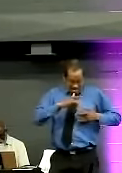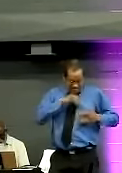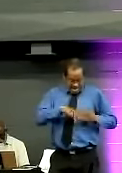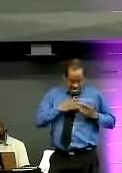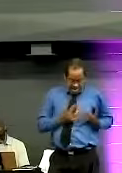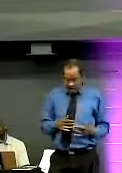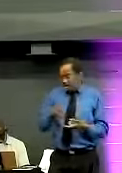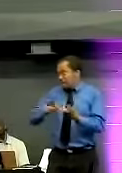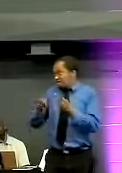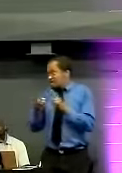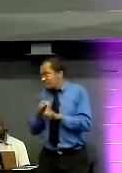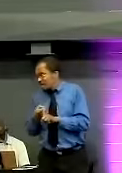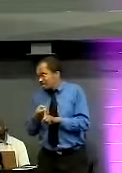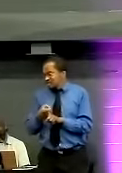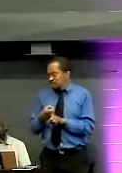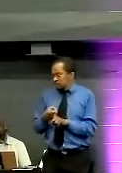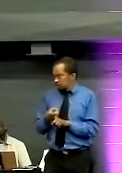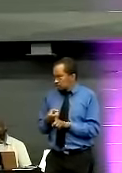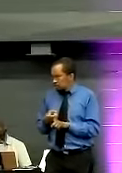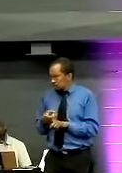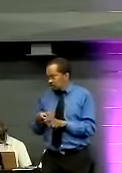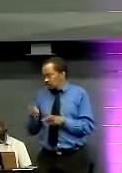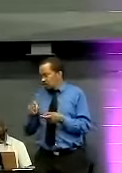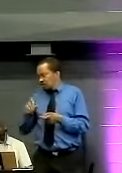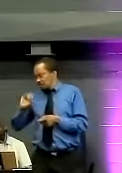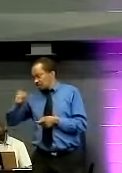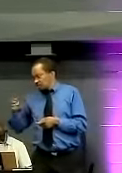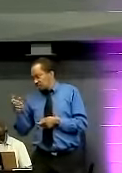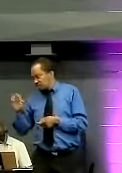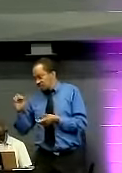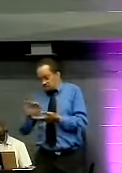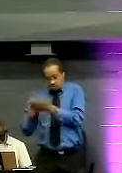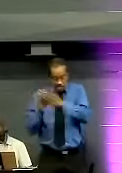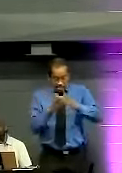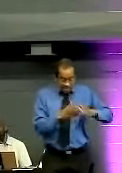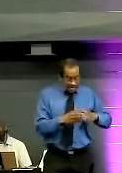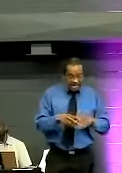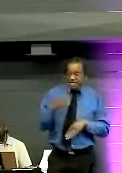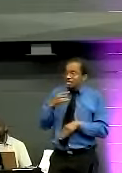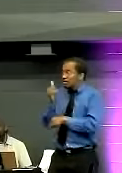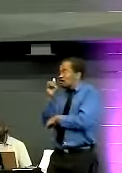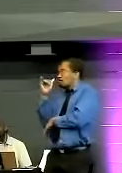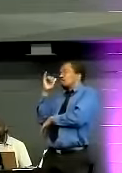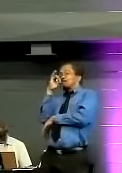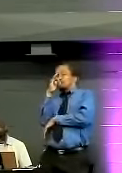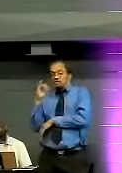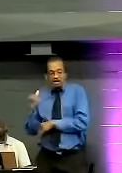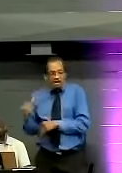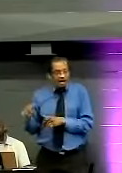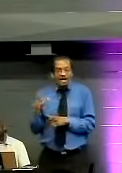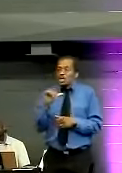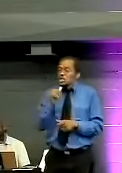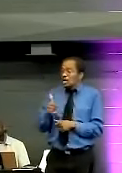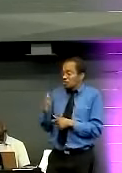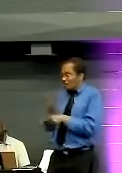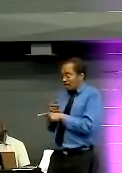from Judea started talking trash about them being drunk, he could say, we're not drunk as you suppose, because